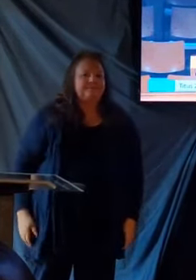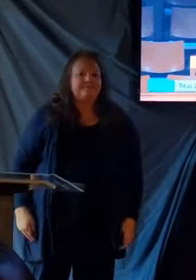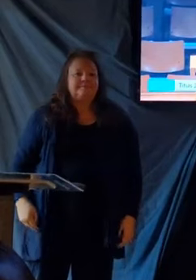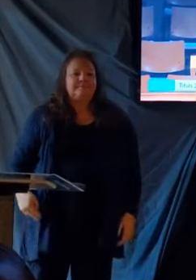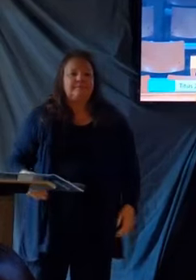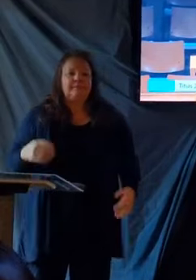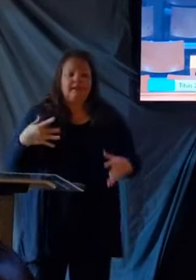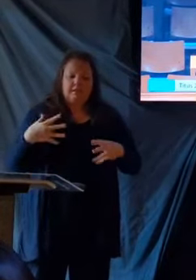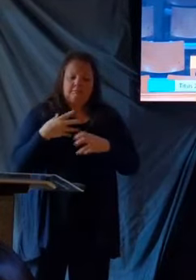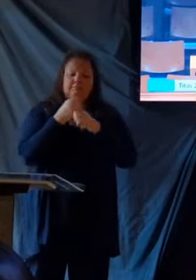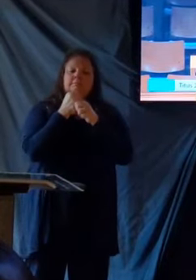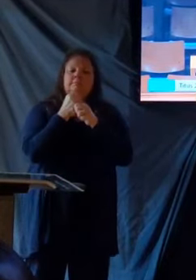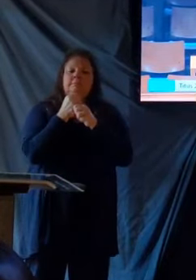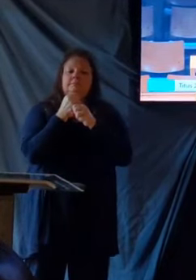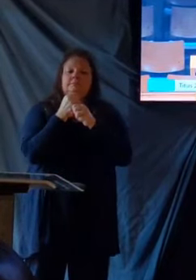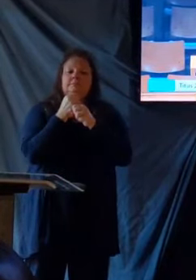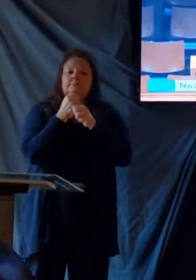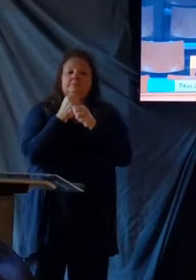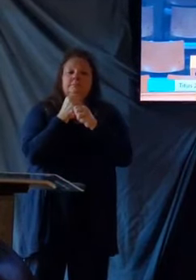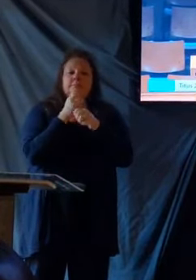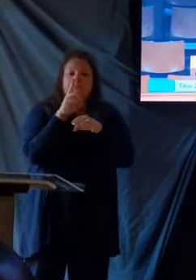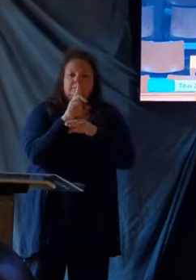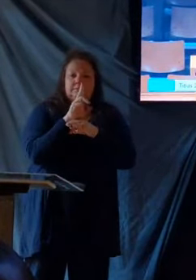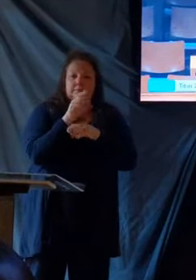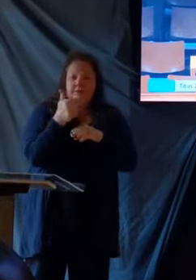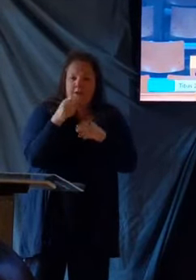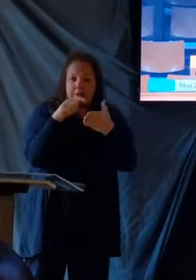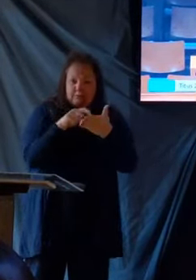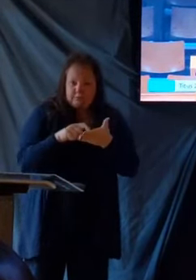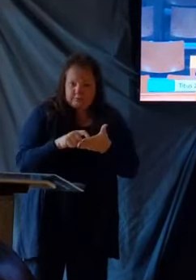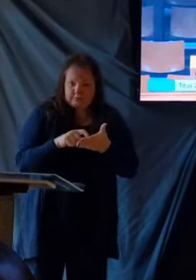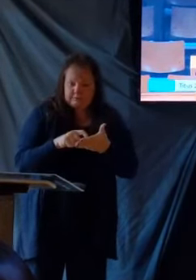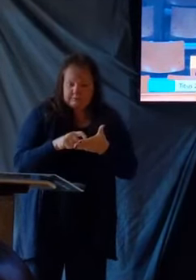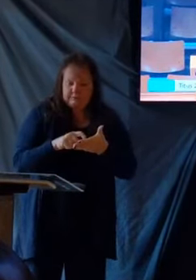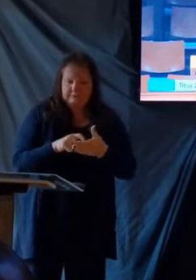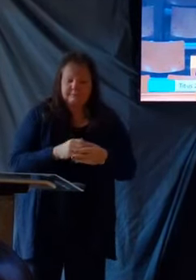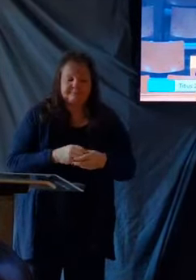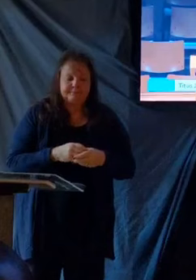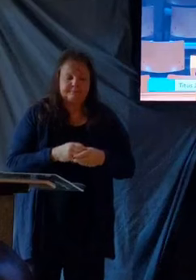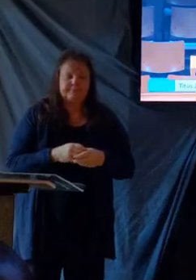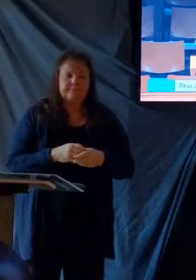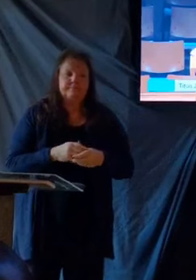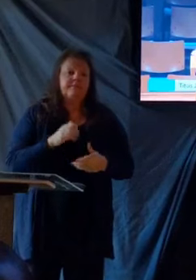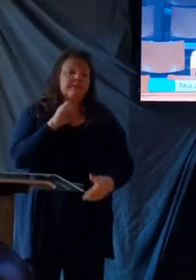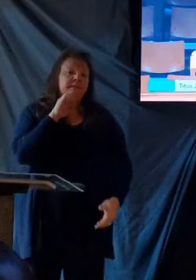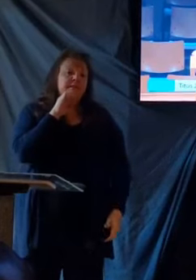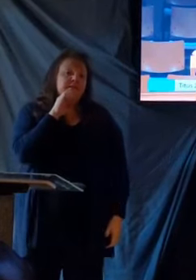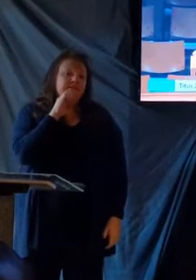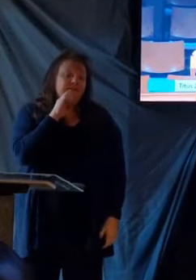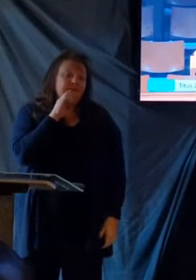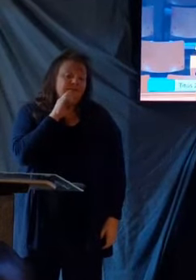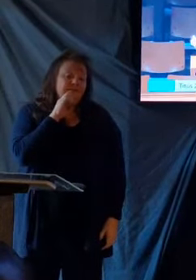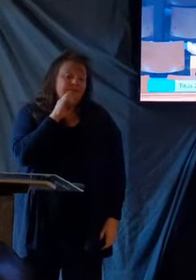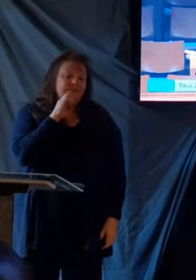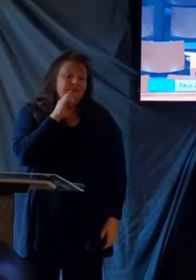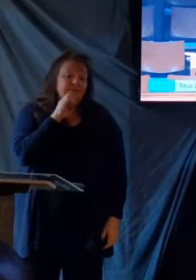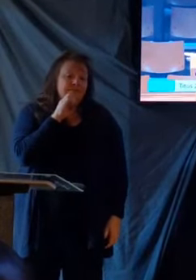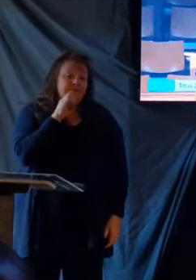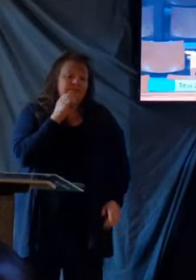And he summarizes here. He uses other arguments in another passage we'll go to. And it was Eve who